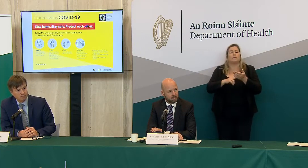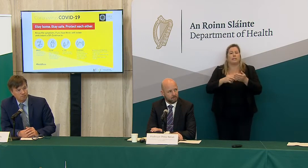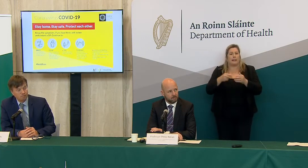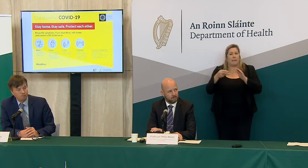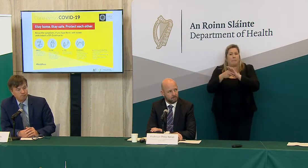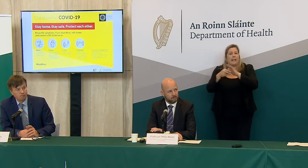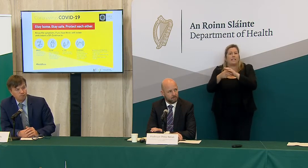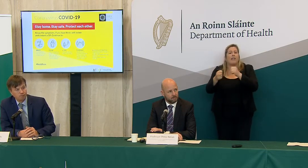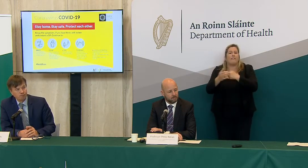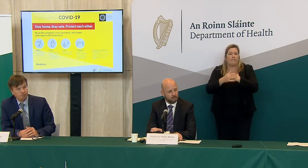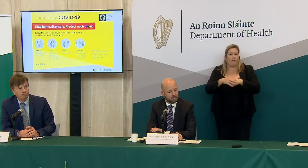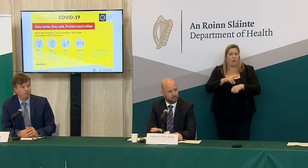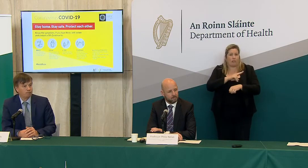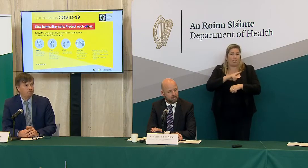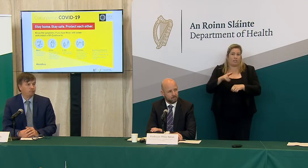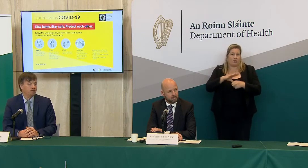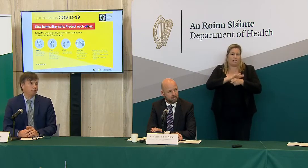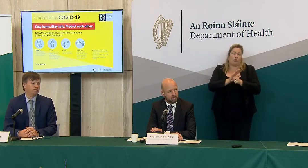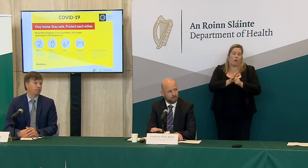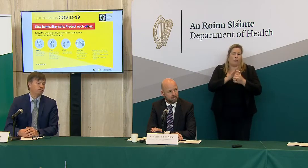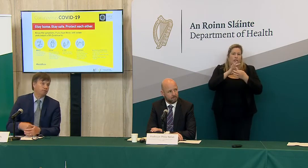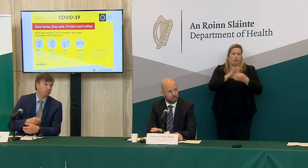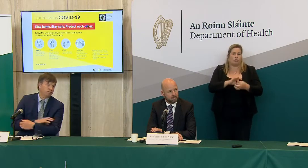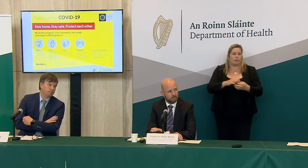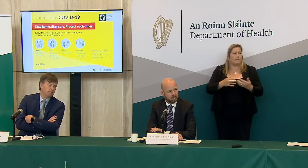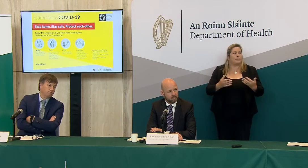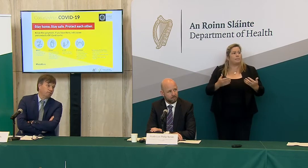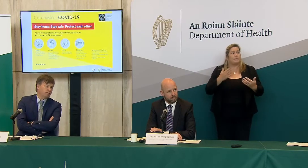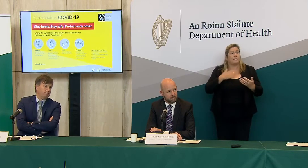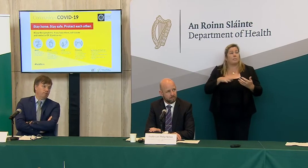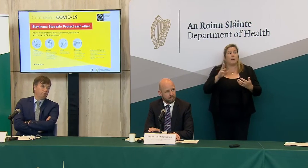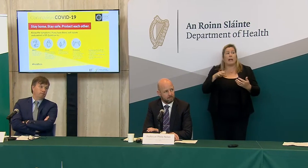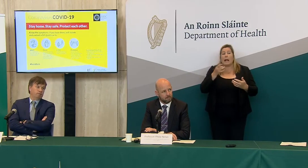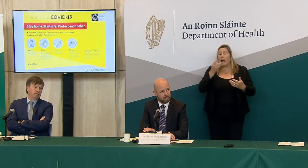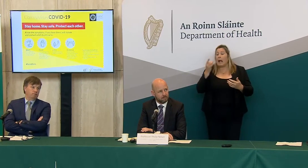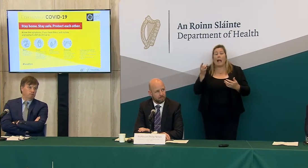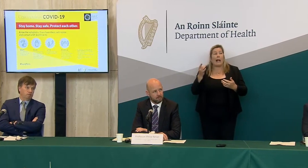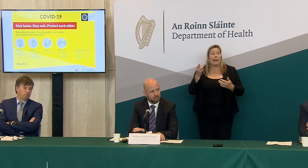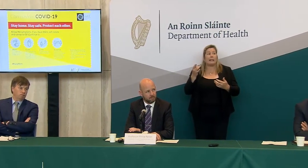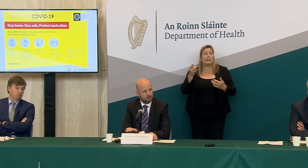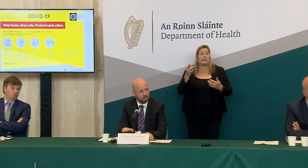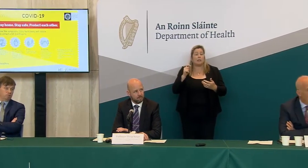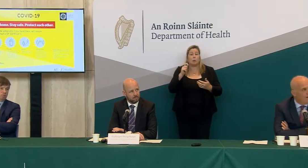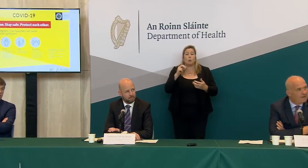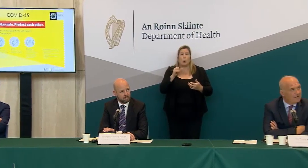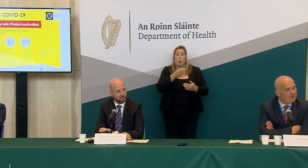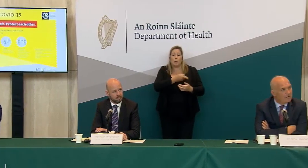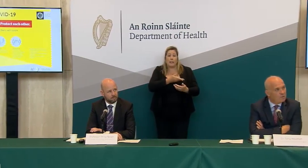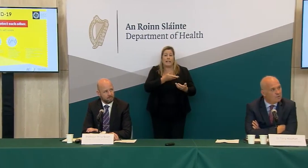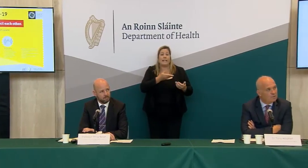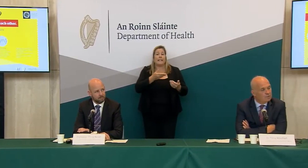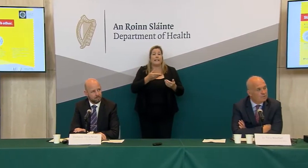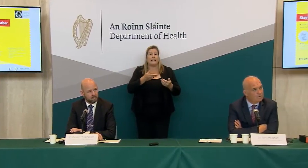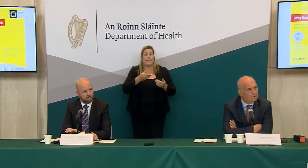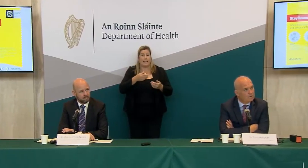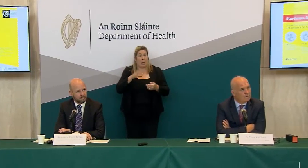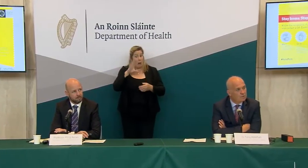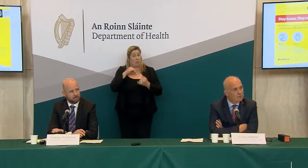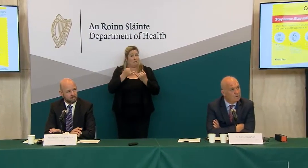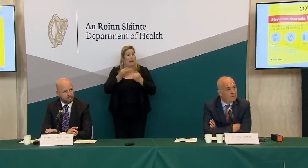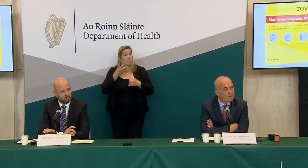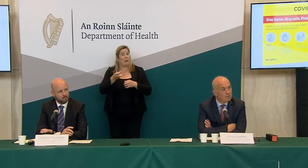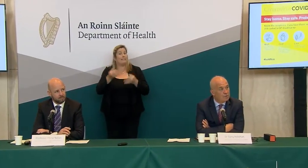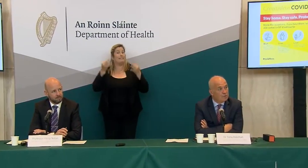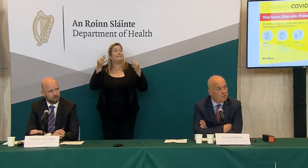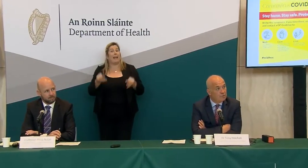surgery. Perfect. And just Tony, if I could ask you, I mean, it's pretty clear that we're going to be going into phase two on Monday. Do